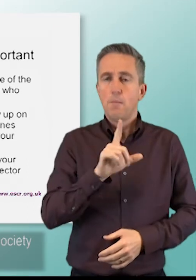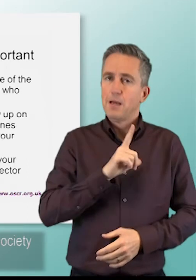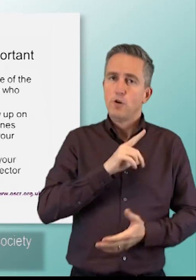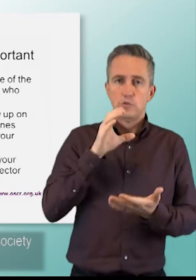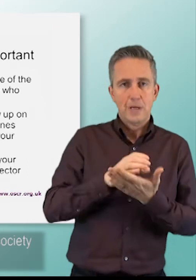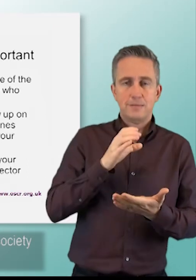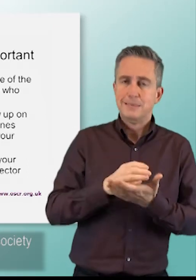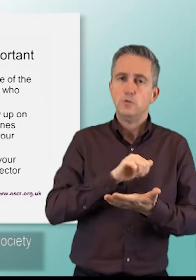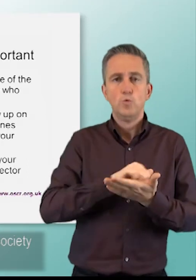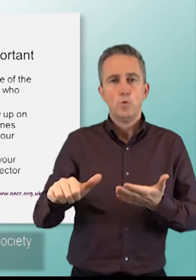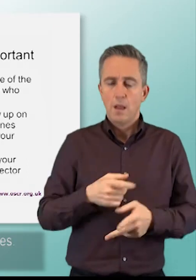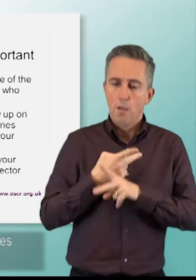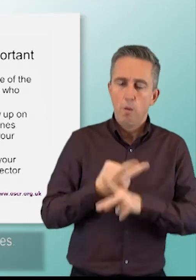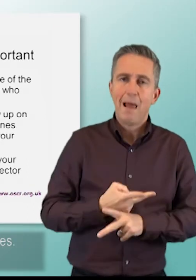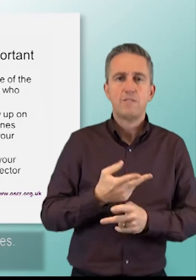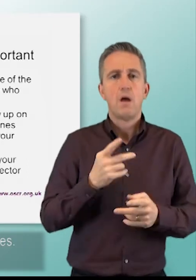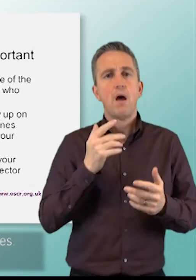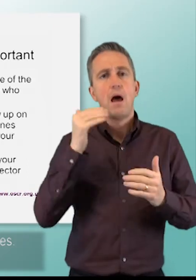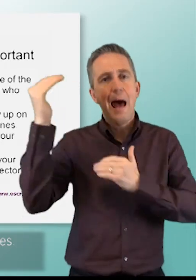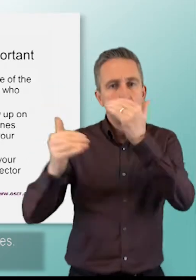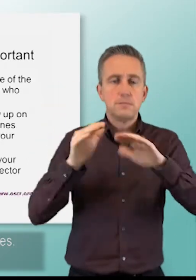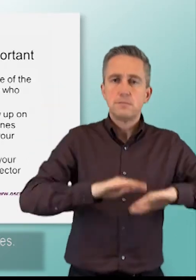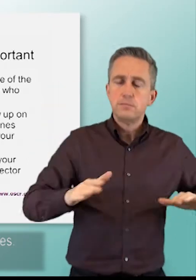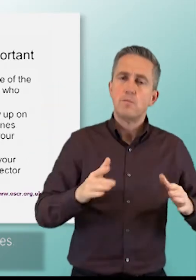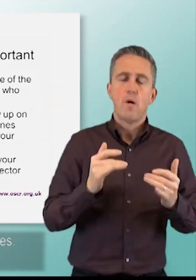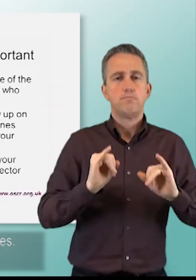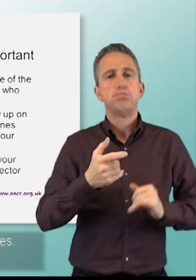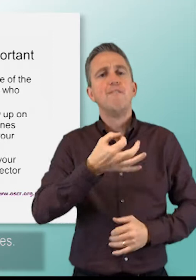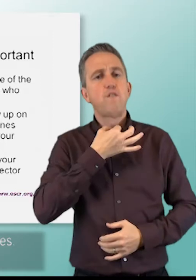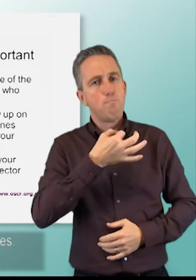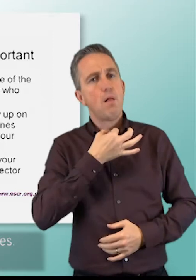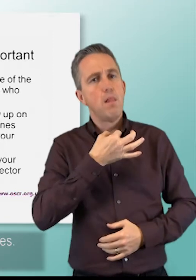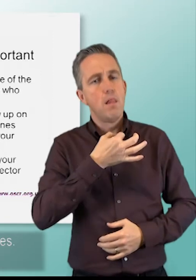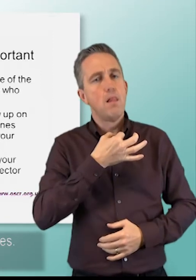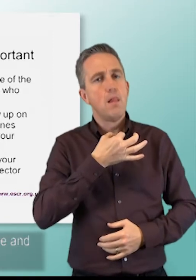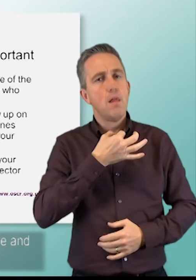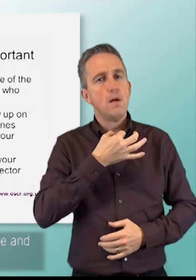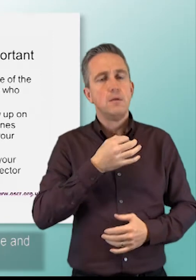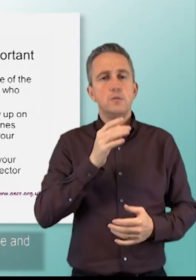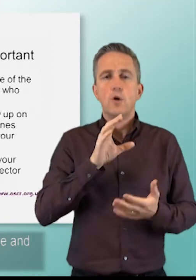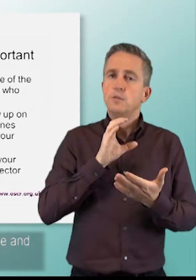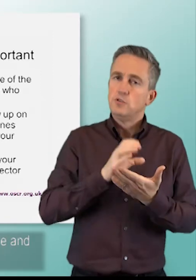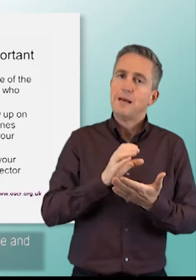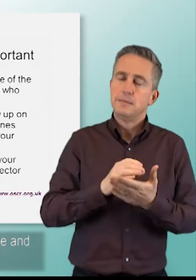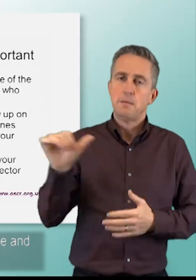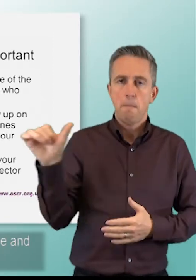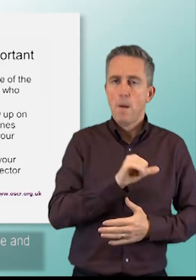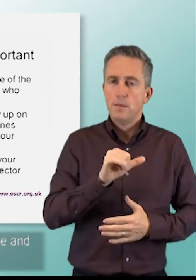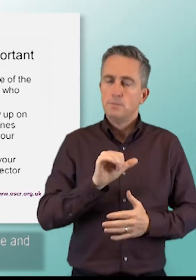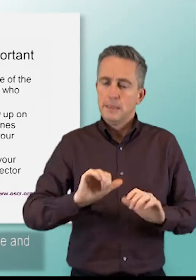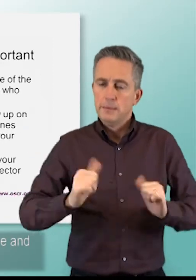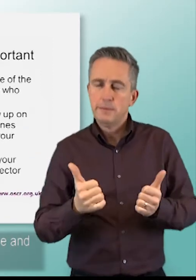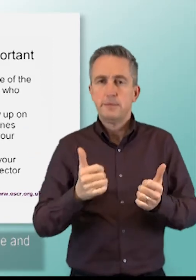society. They're often trusted to look after the most vulnerable populations, the most vulnerable beneficiaries. So in fact, there's a particular role there